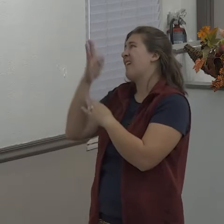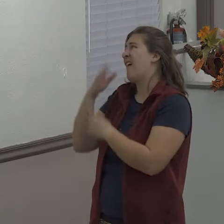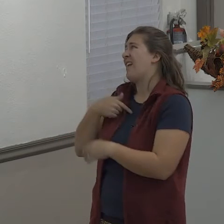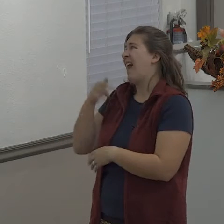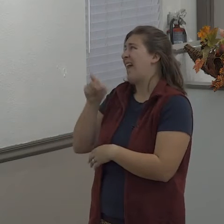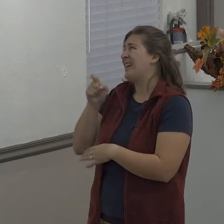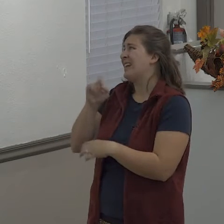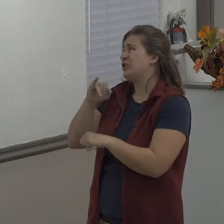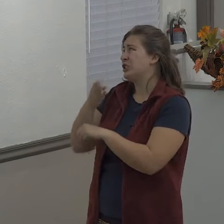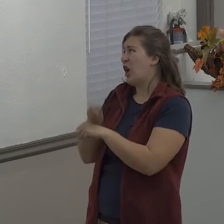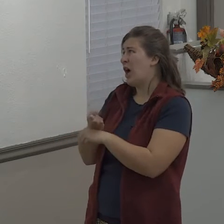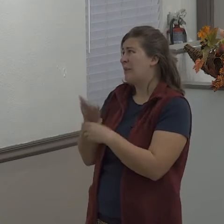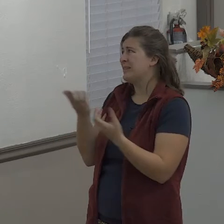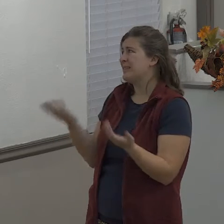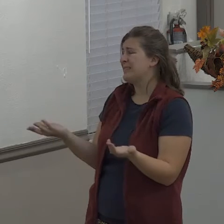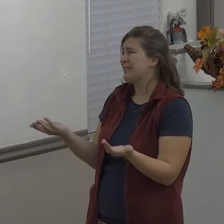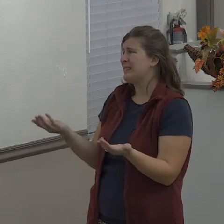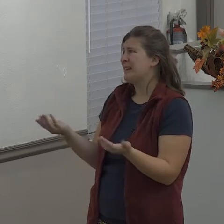Lord, I need a job,